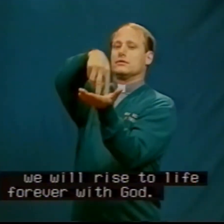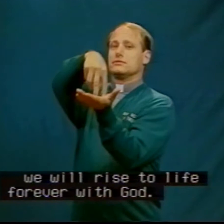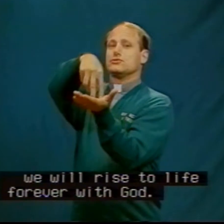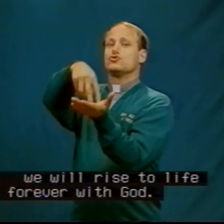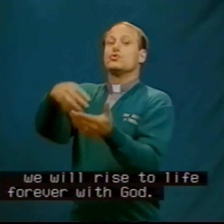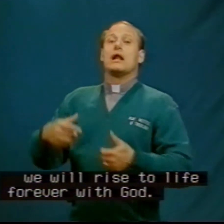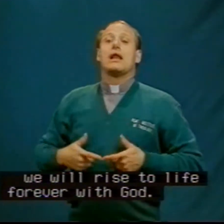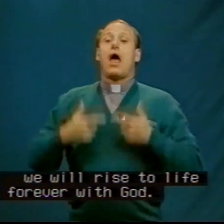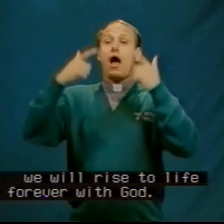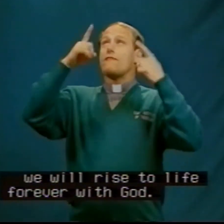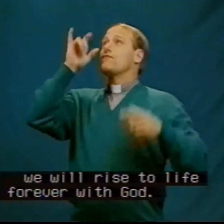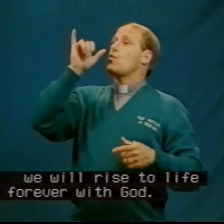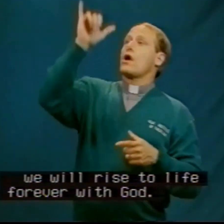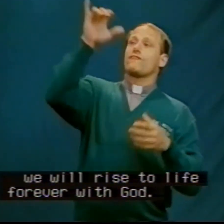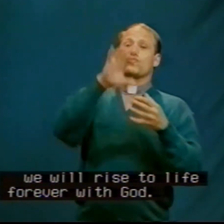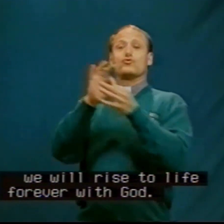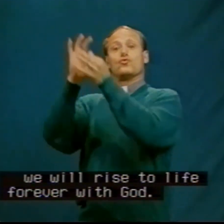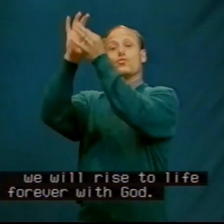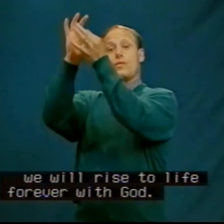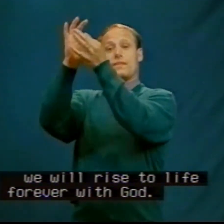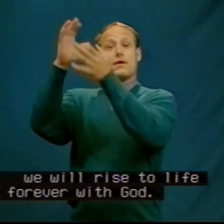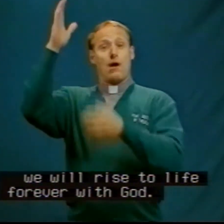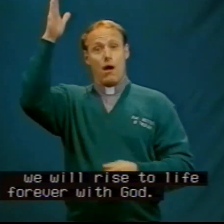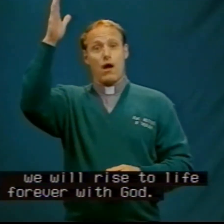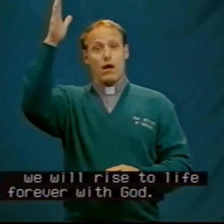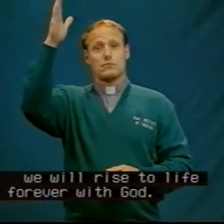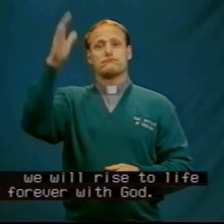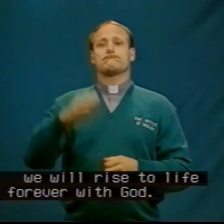We will raise to life forever with God.